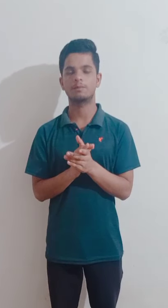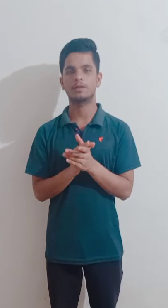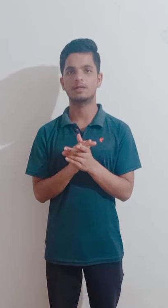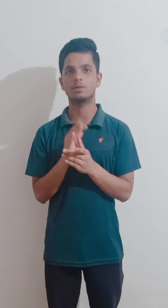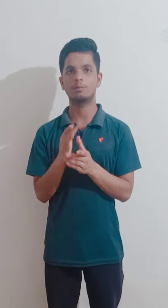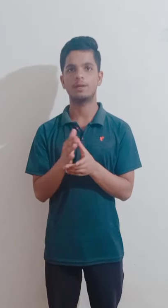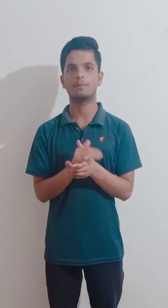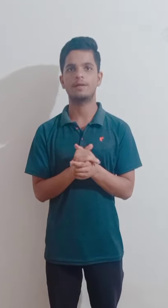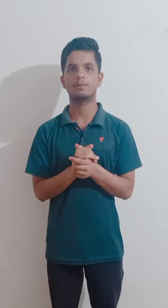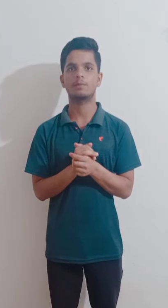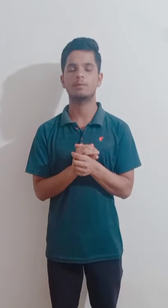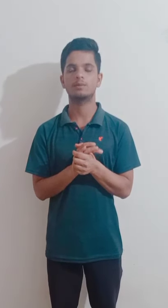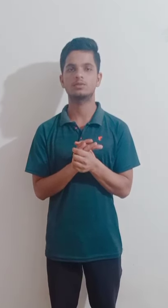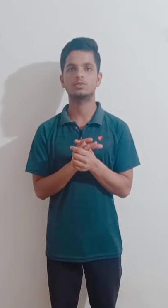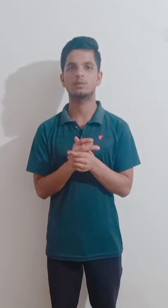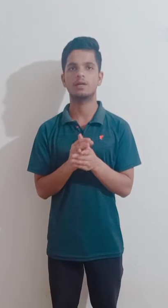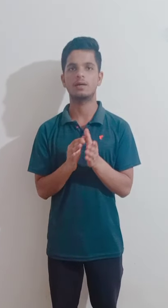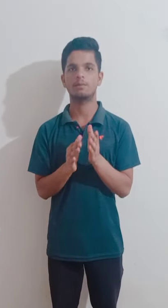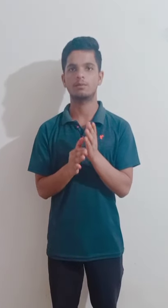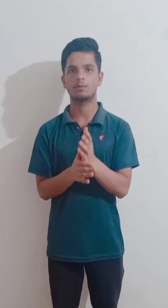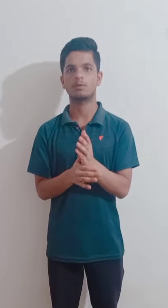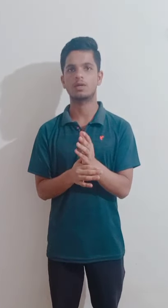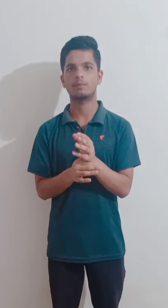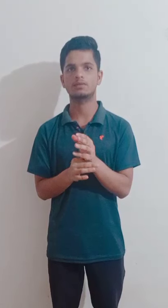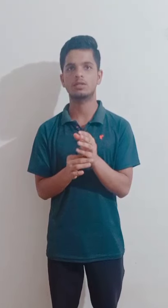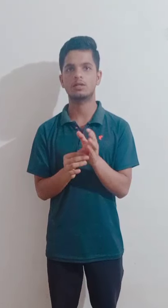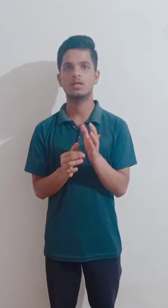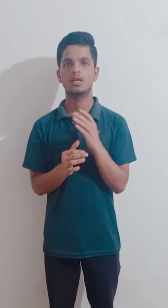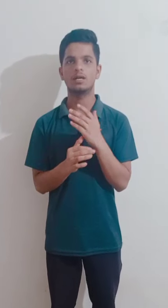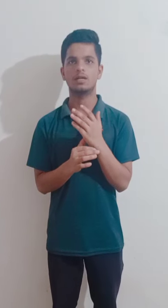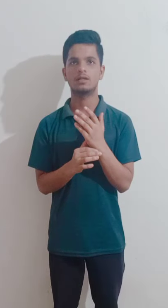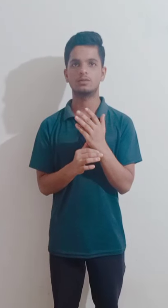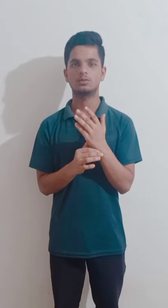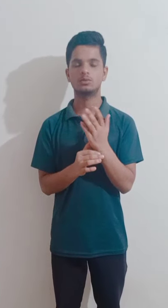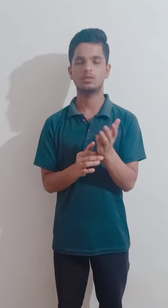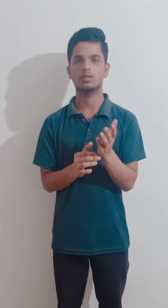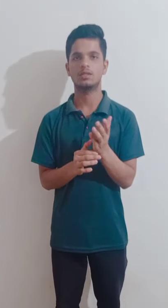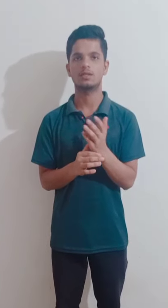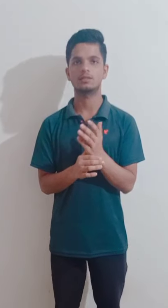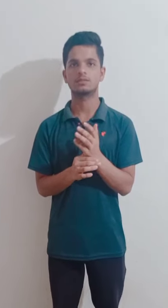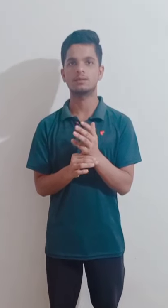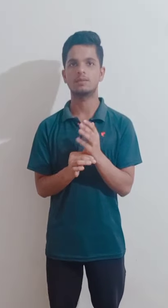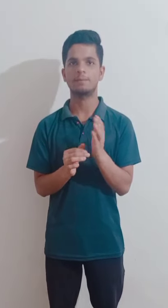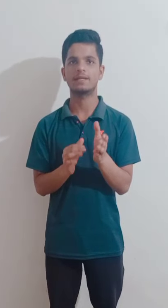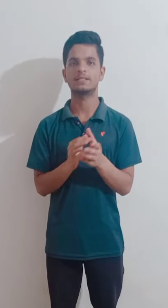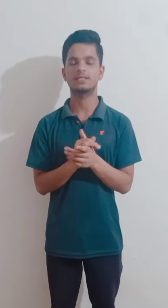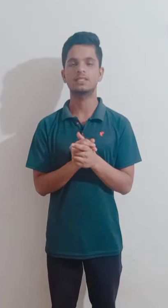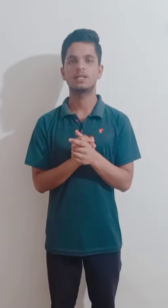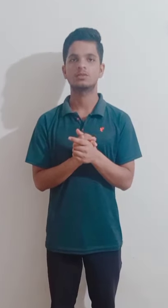give better performance to the programmers or to some applications. So,